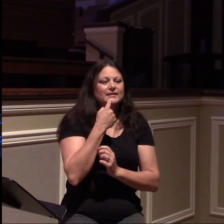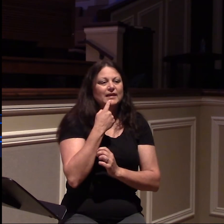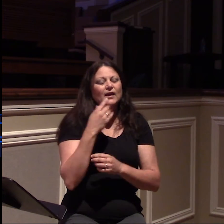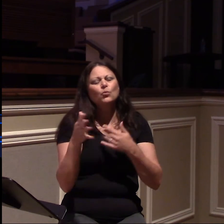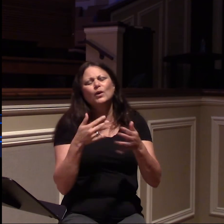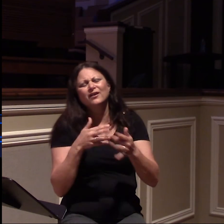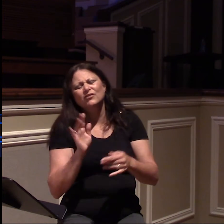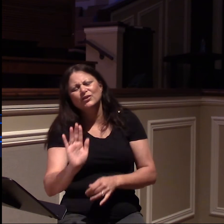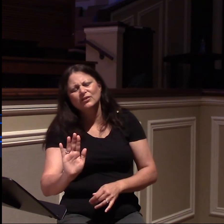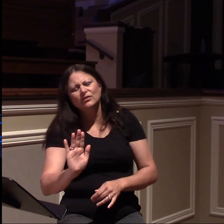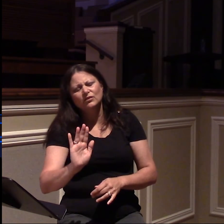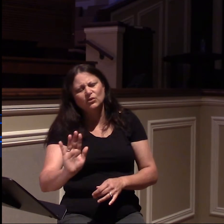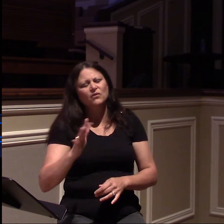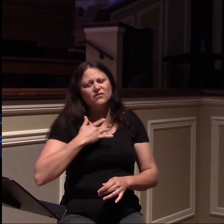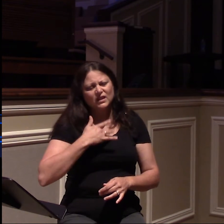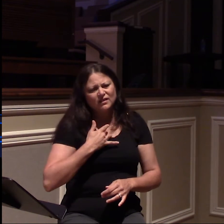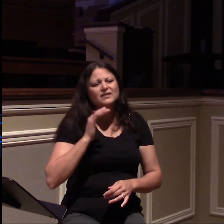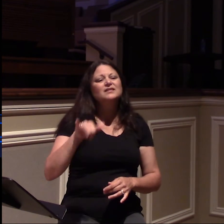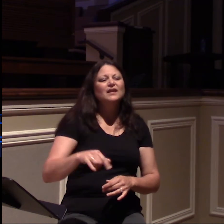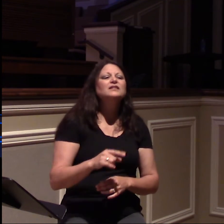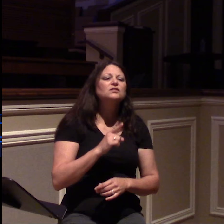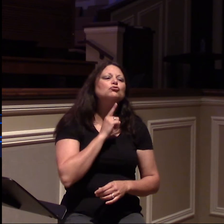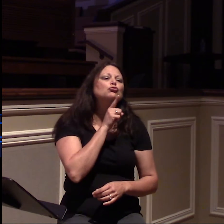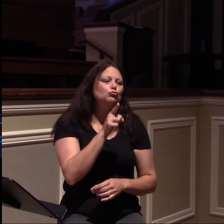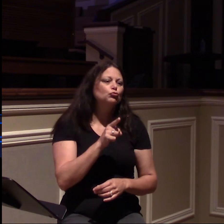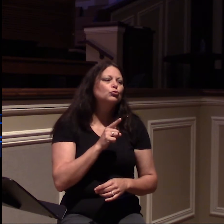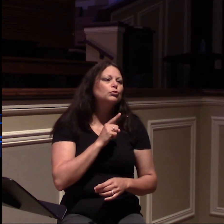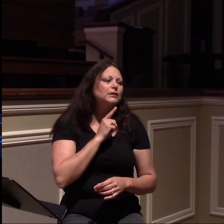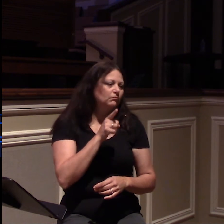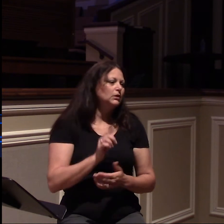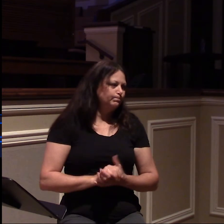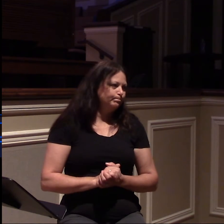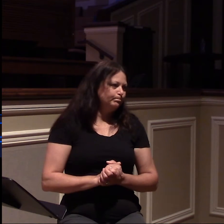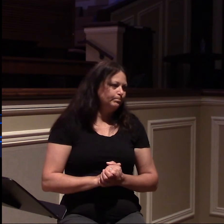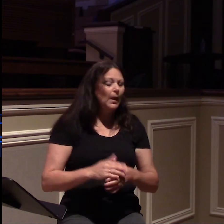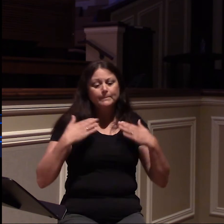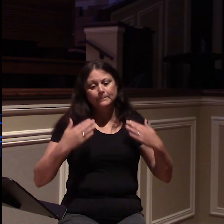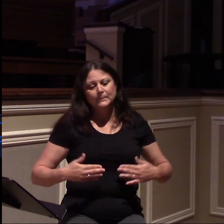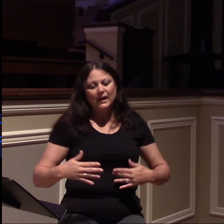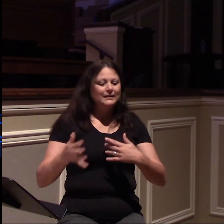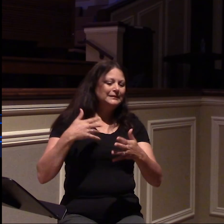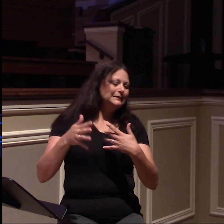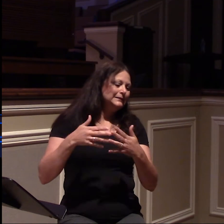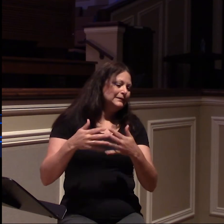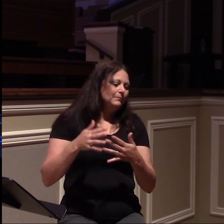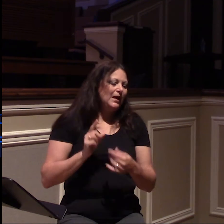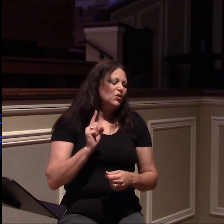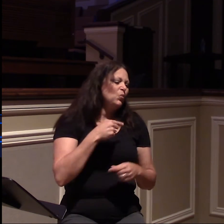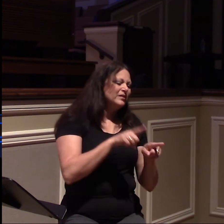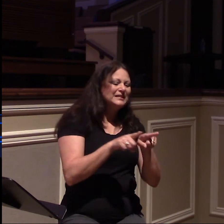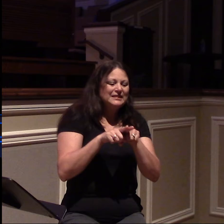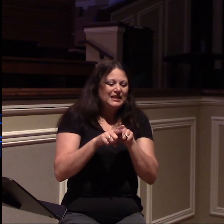is really what's truly real. The body doesn't matter. Do whatever you want with it. We're just sort of ghosts inside of a